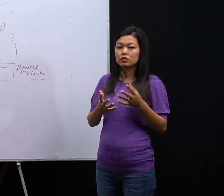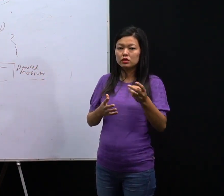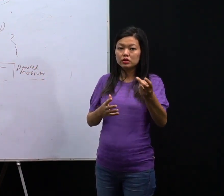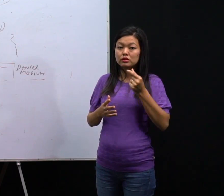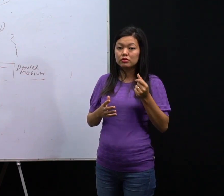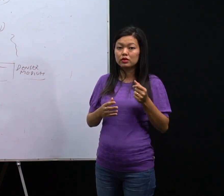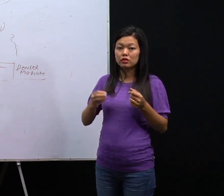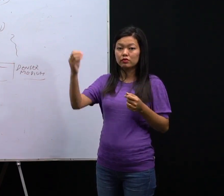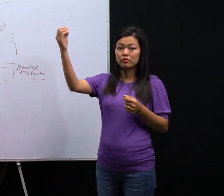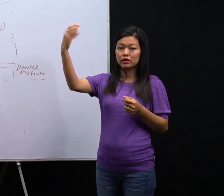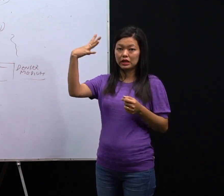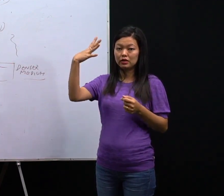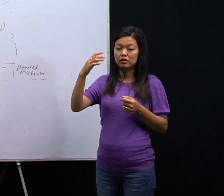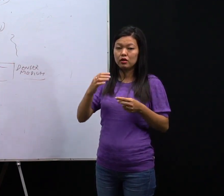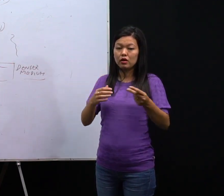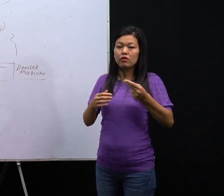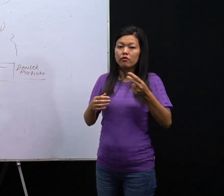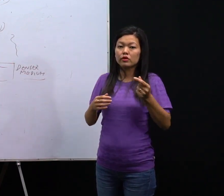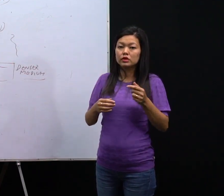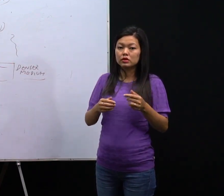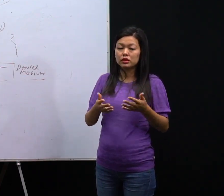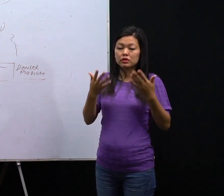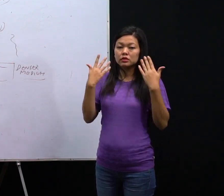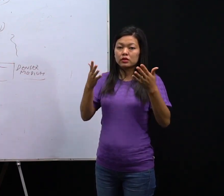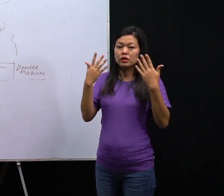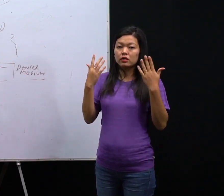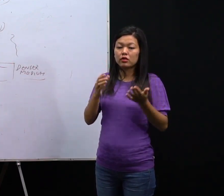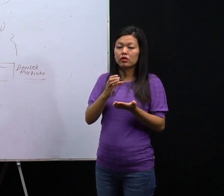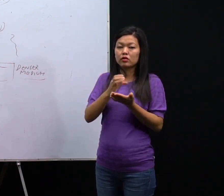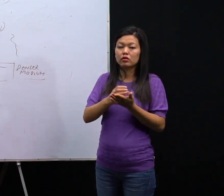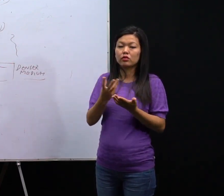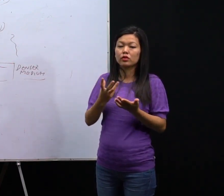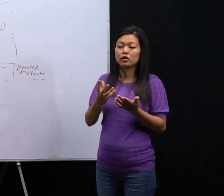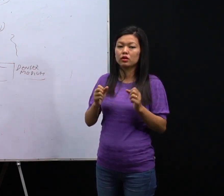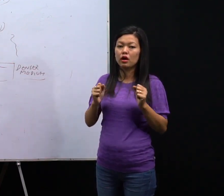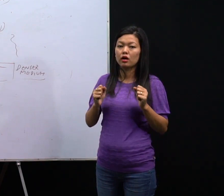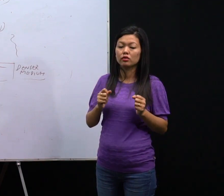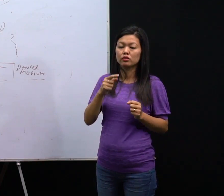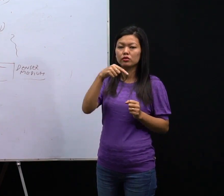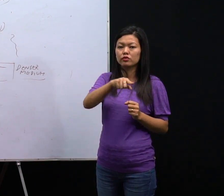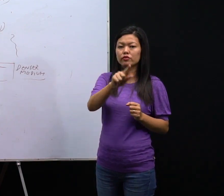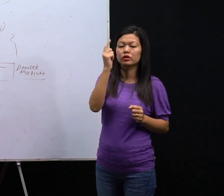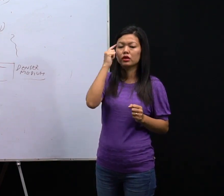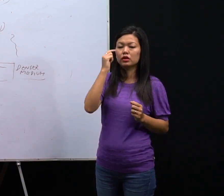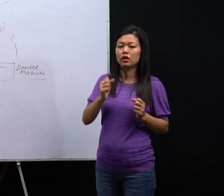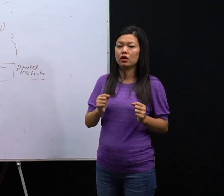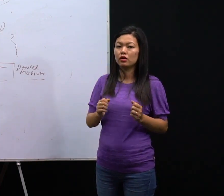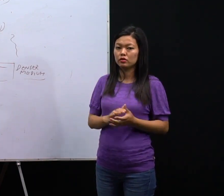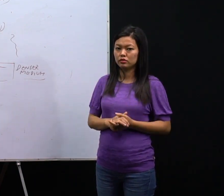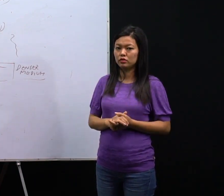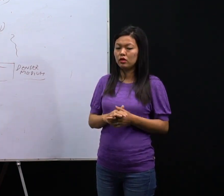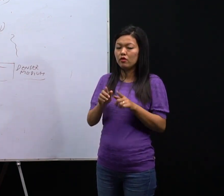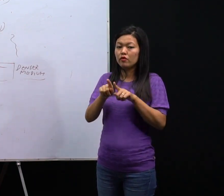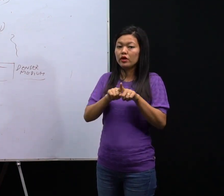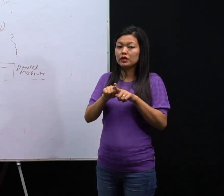in glass, in the rarer medium or in the denser medium. Or suppose if we say this is a water,